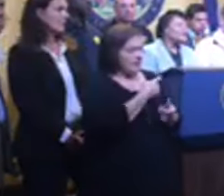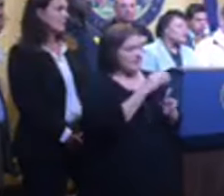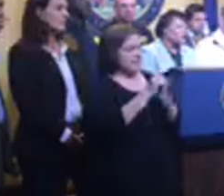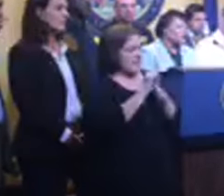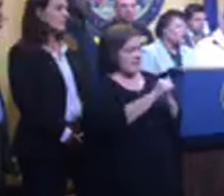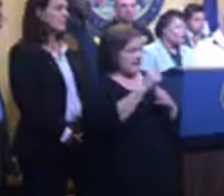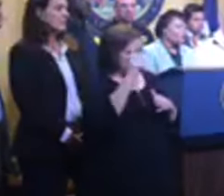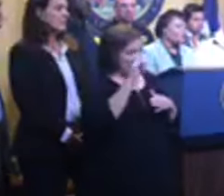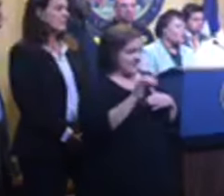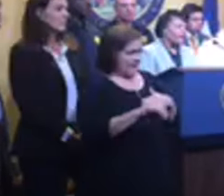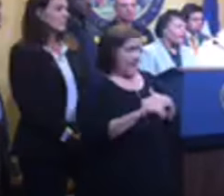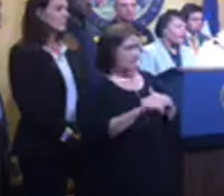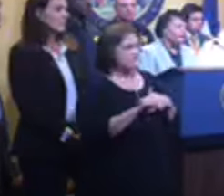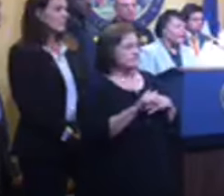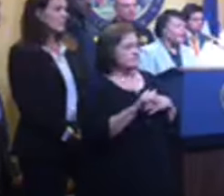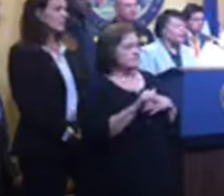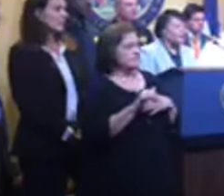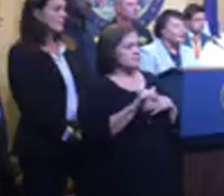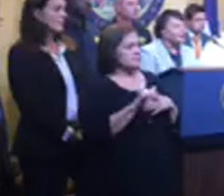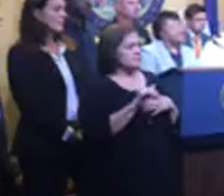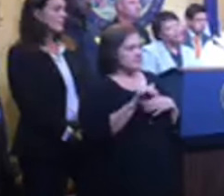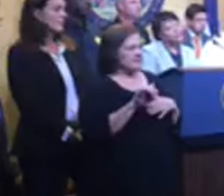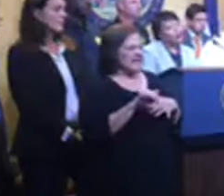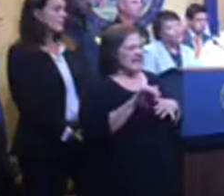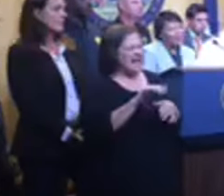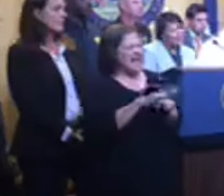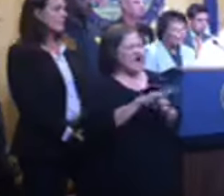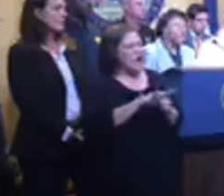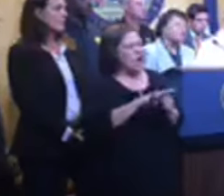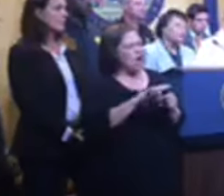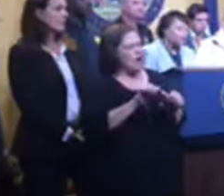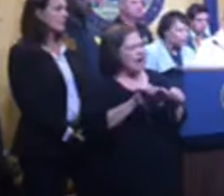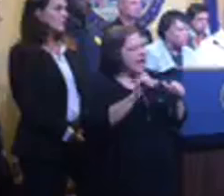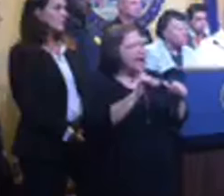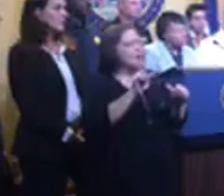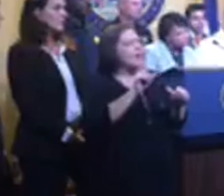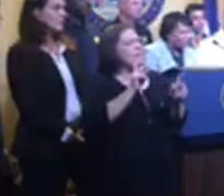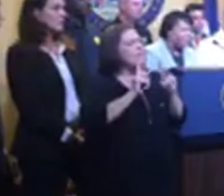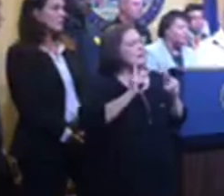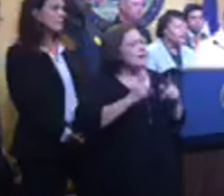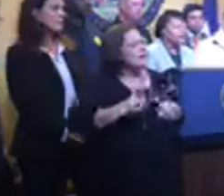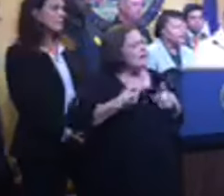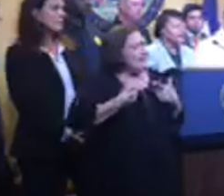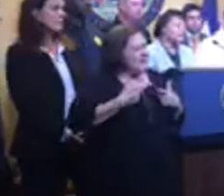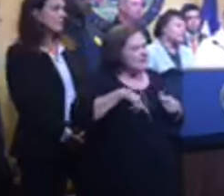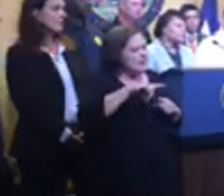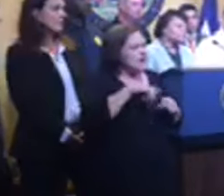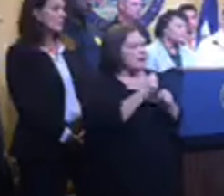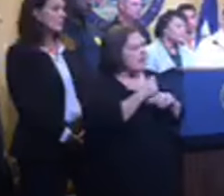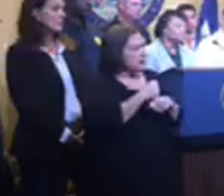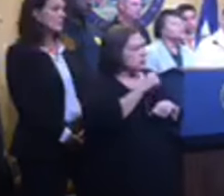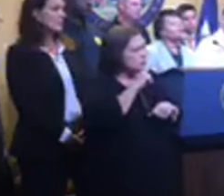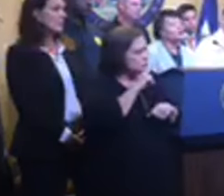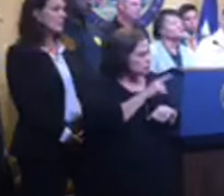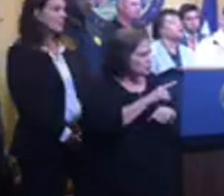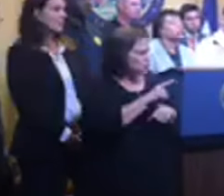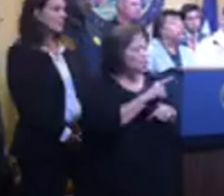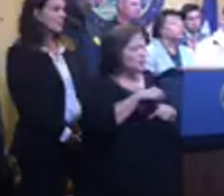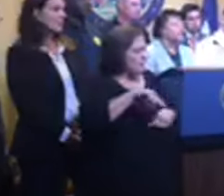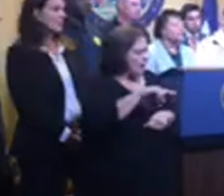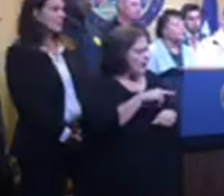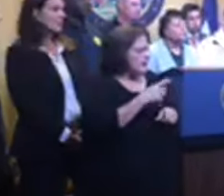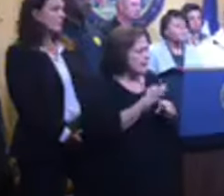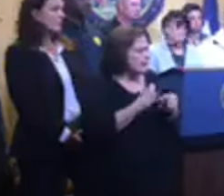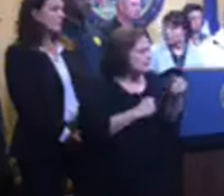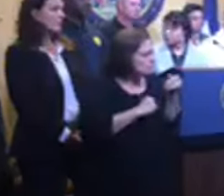lead, in that area as it relates to our families and our people and touching them and getting them, the supportive